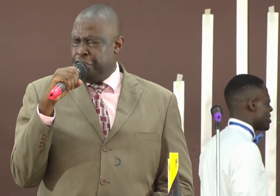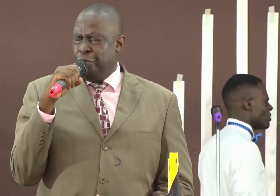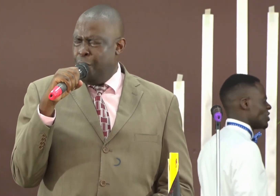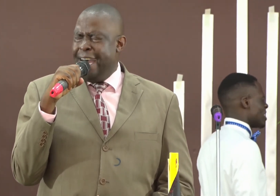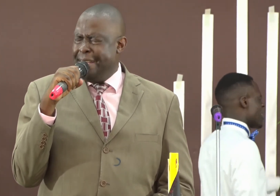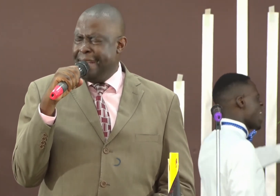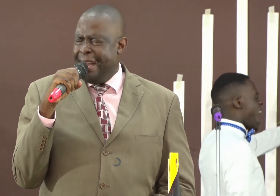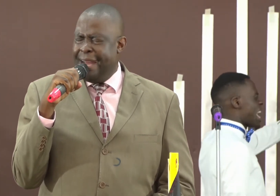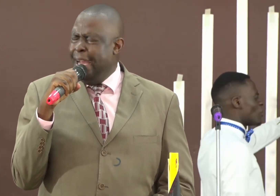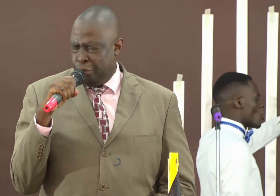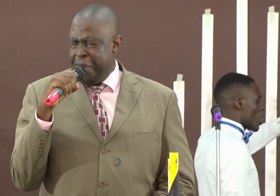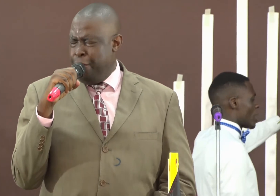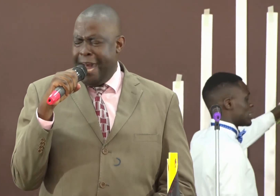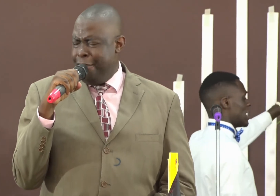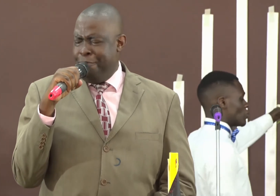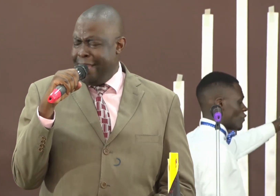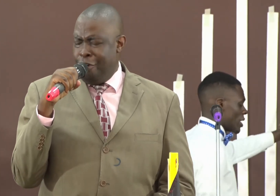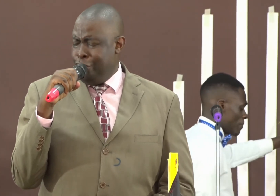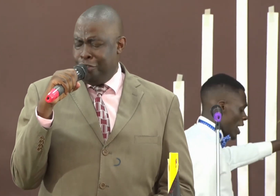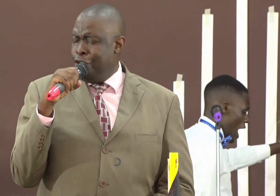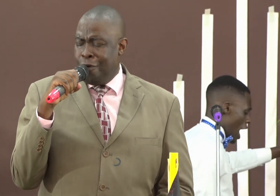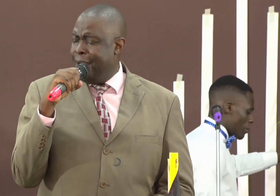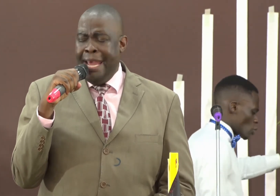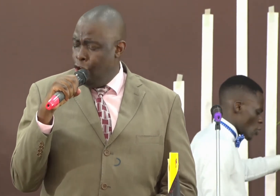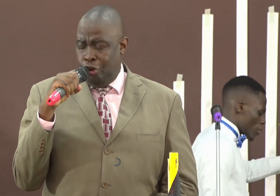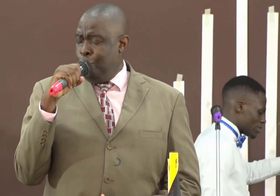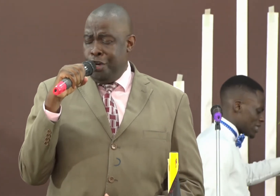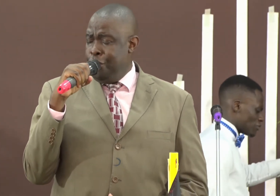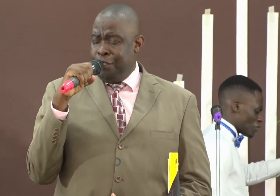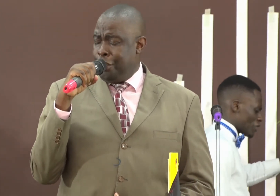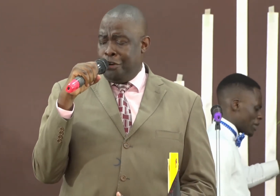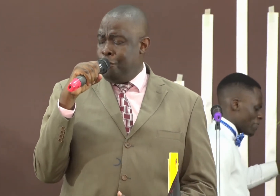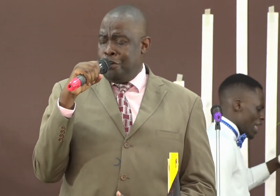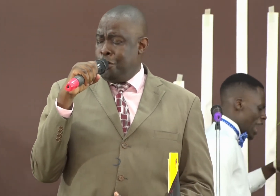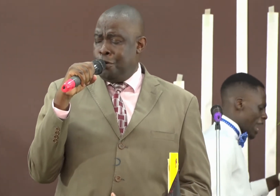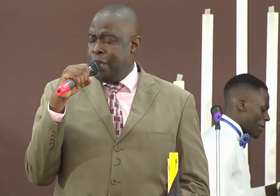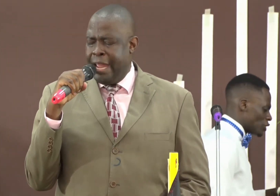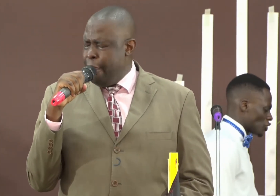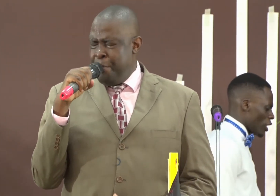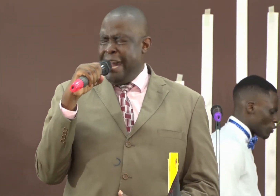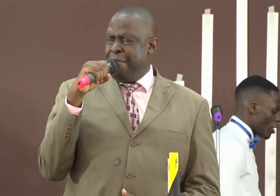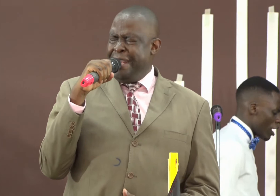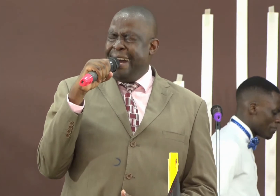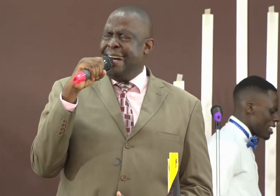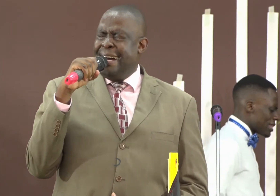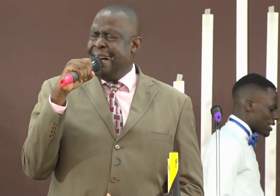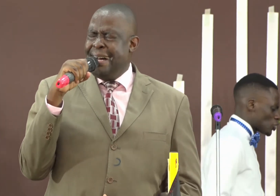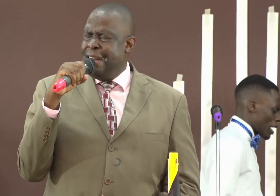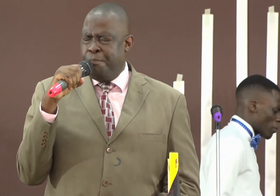ngabe chitugwanira twewayo mikono jo omoyo mtukubu